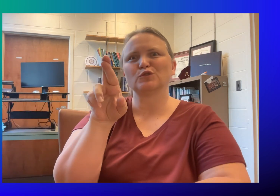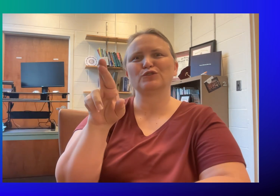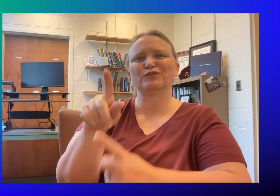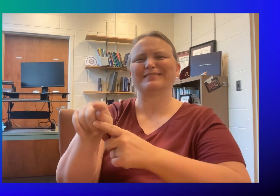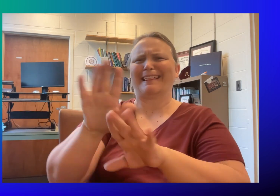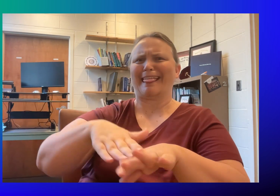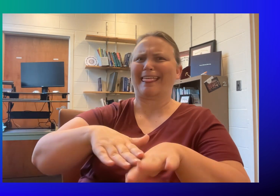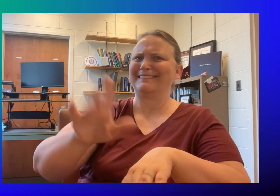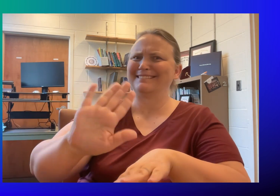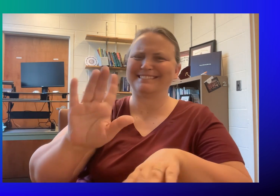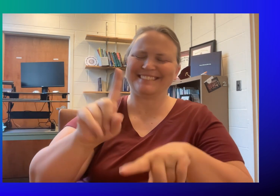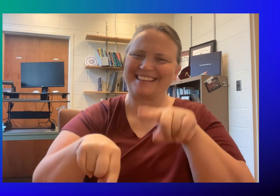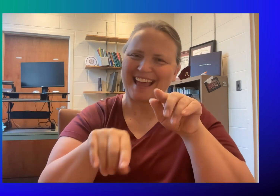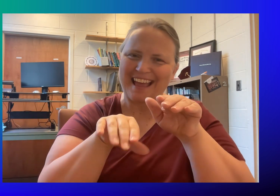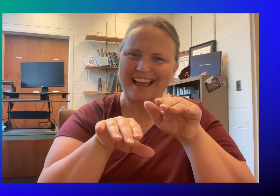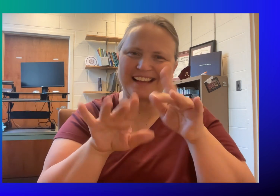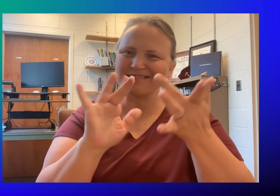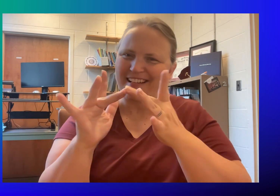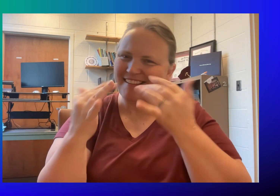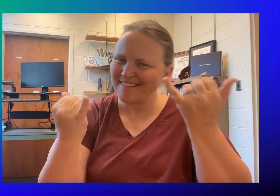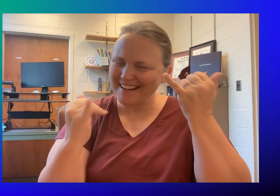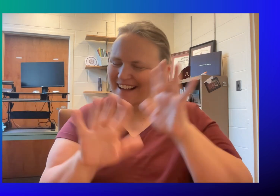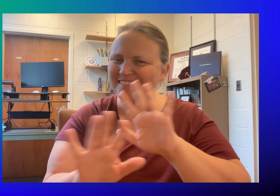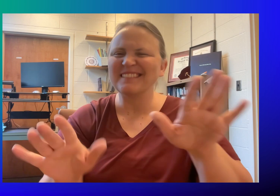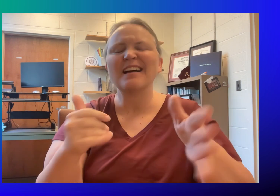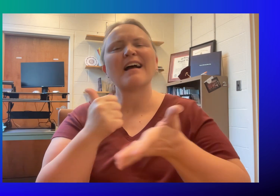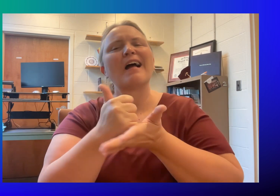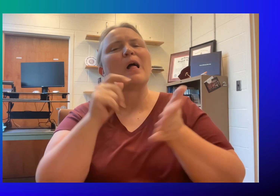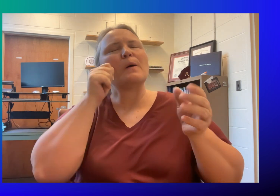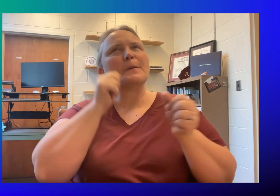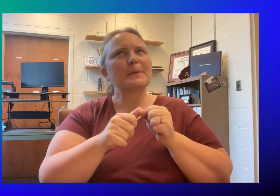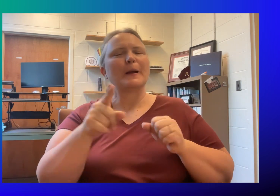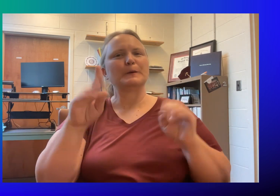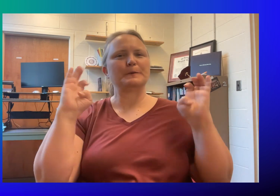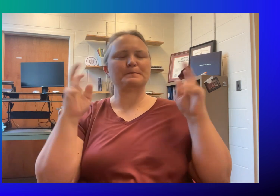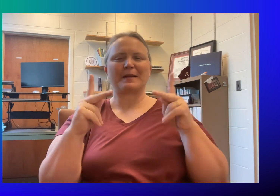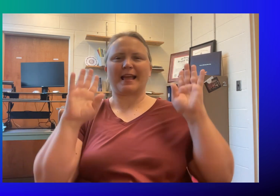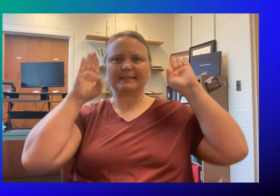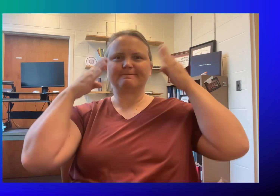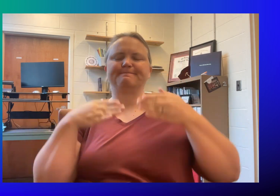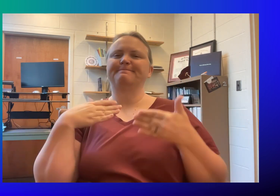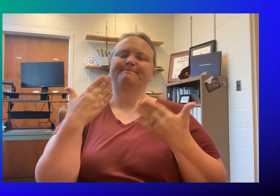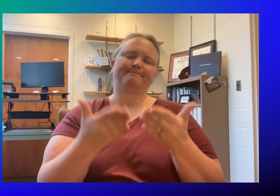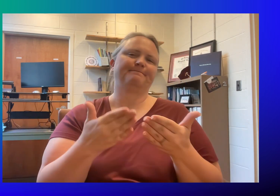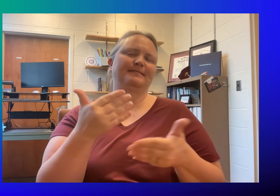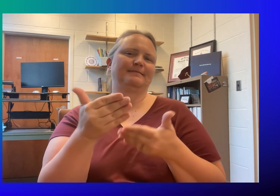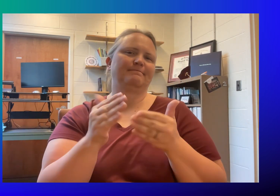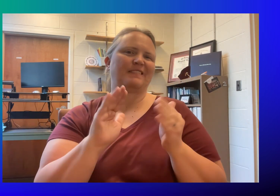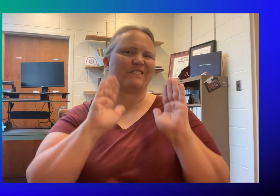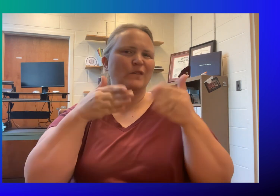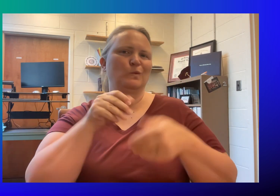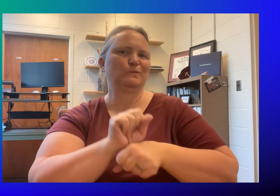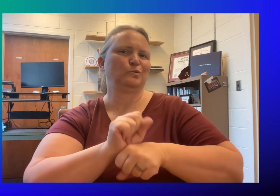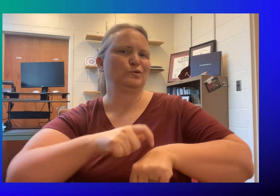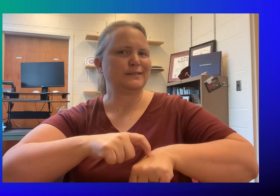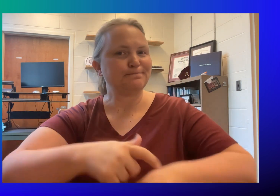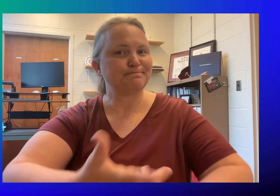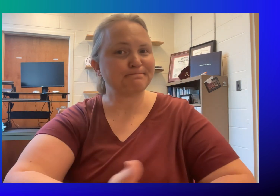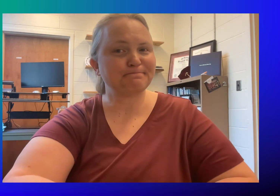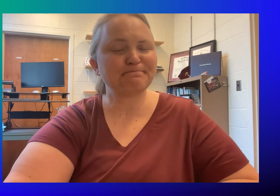it'll say, well, you can't do that right now. You're offline, and that'll just be a reminder to get back to being on work.